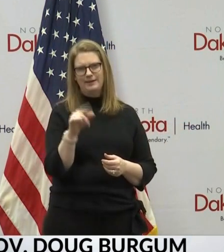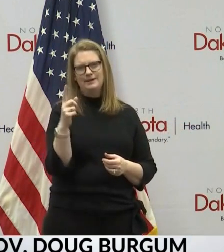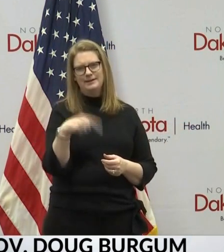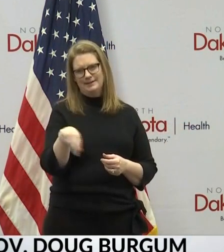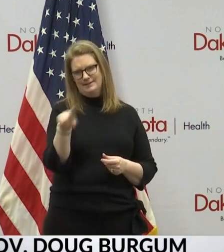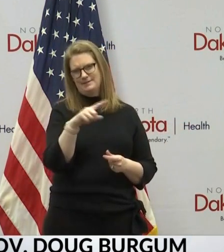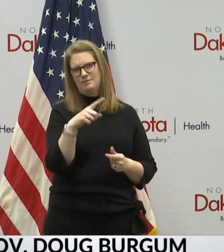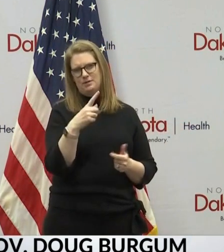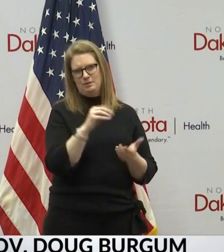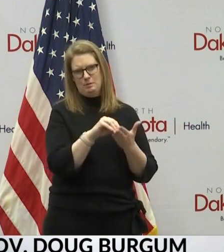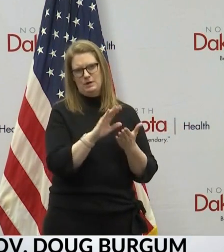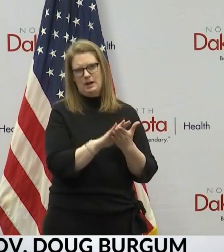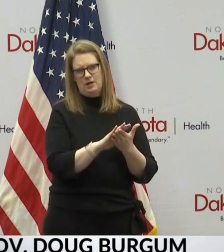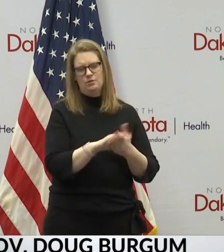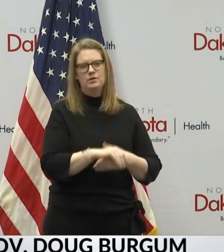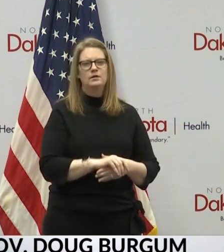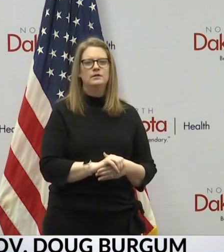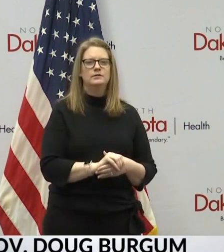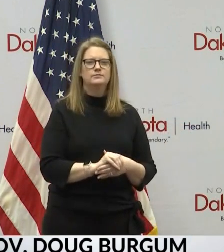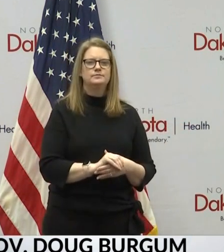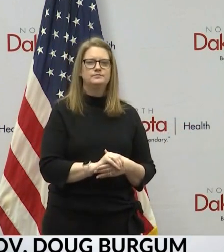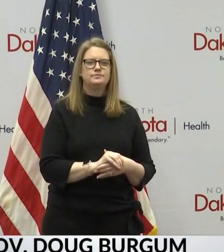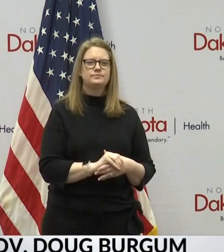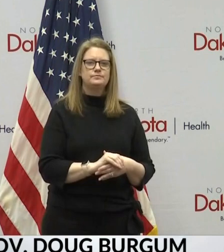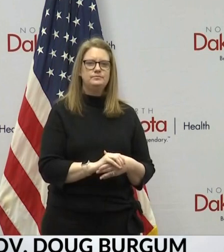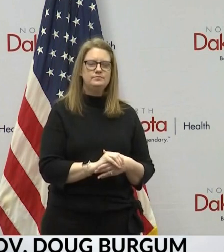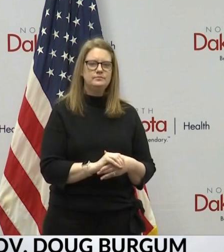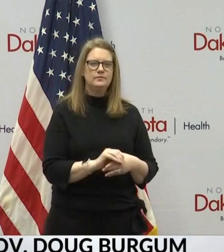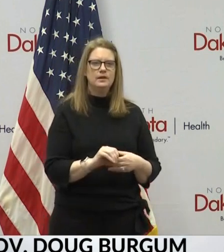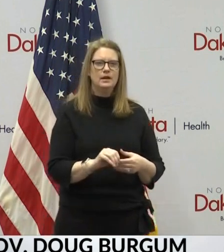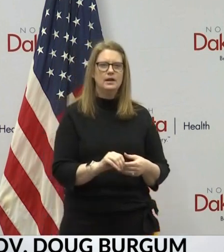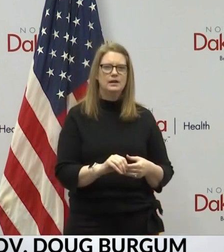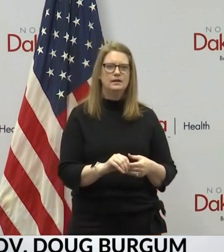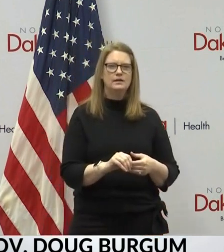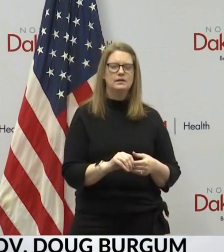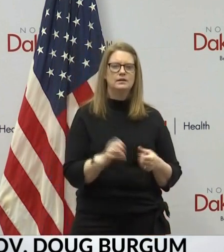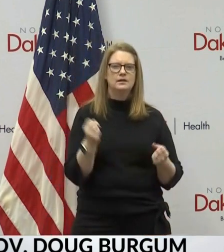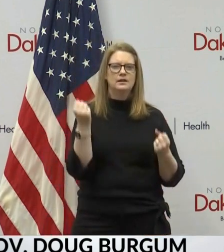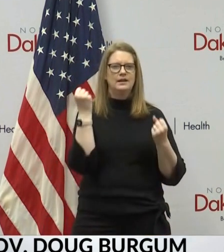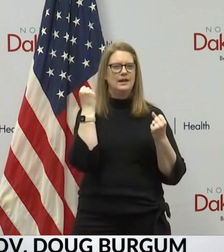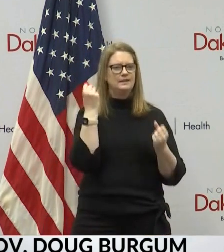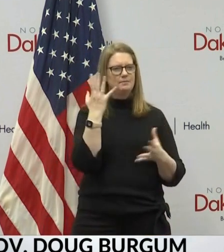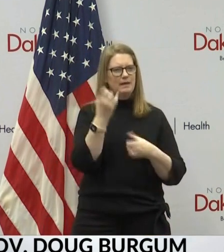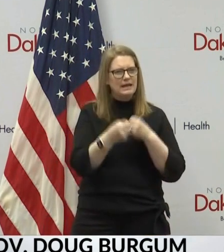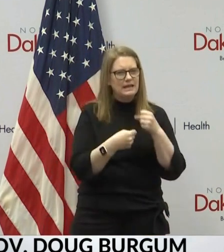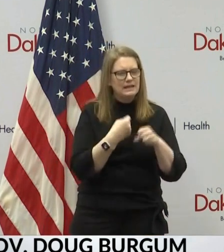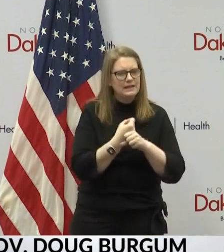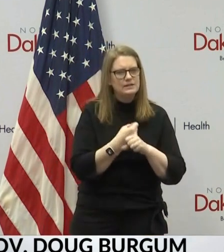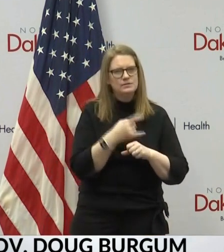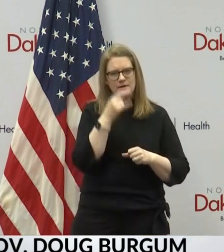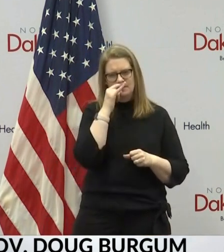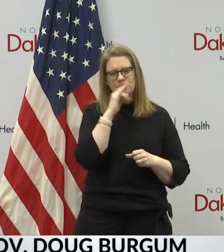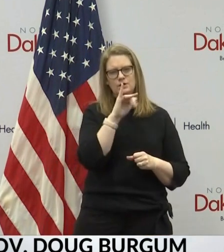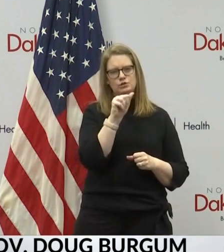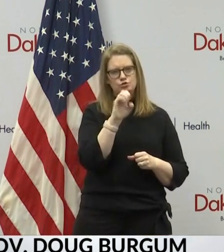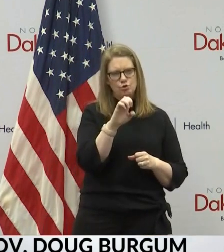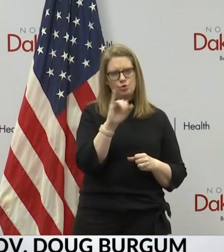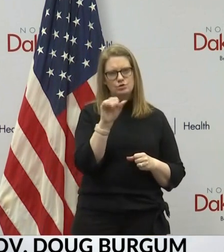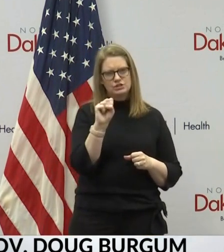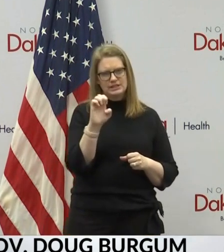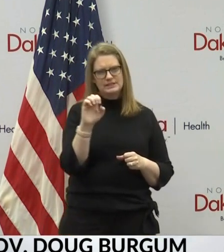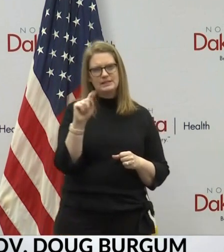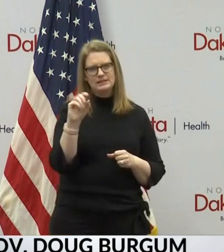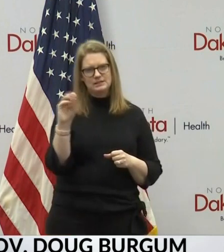refer back to. And something that I found to be a great benefit all the years with our kids, Joe, Jesse, and Tom,